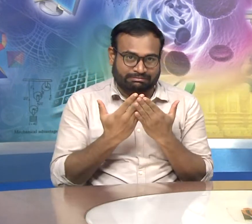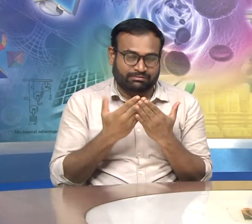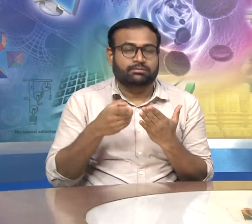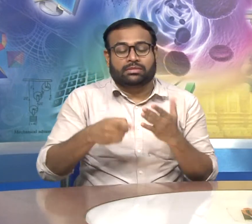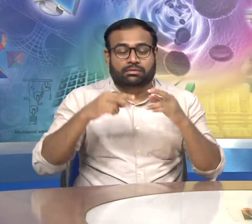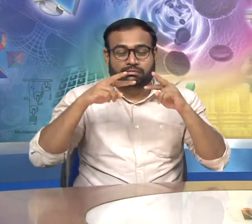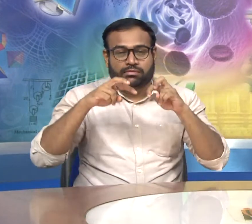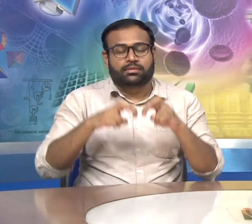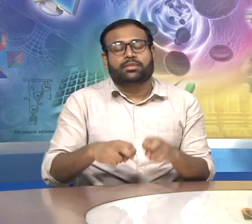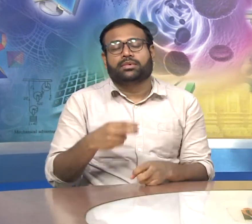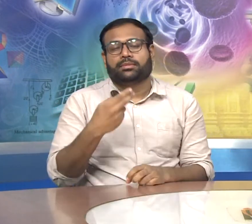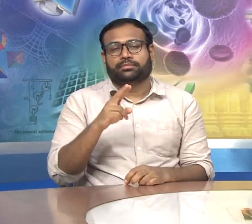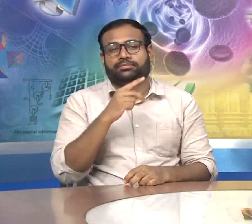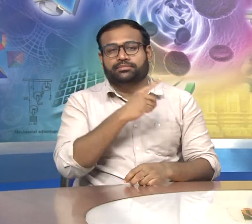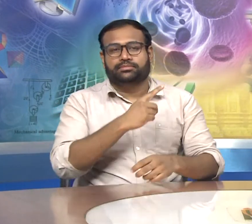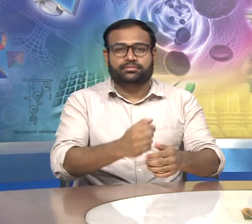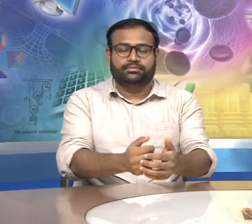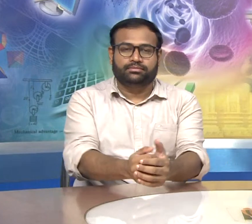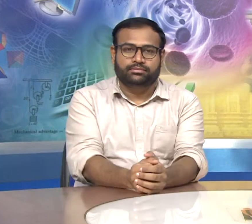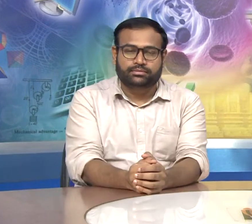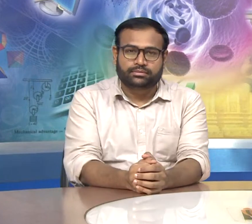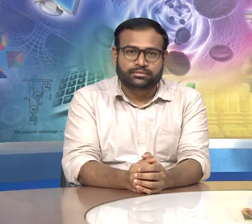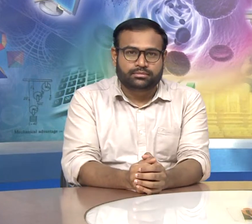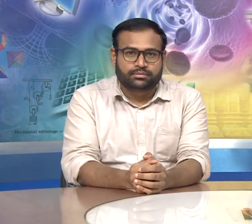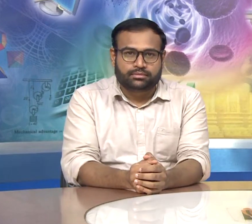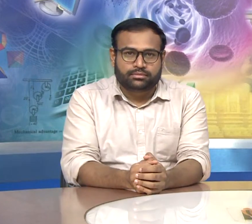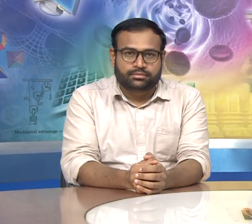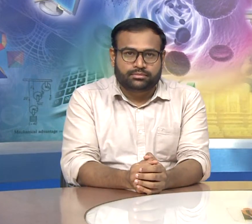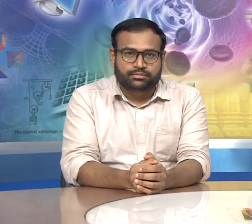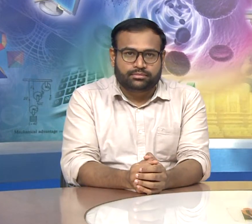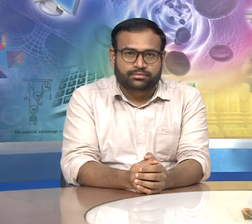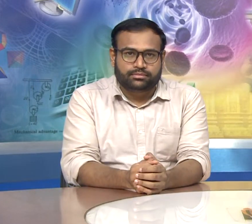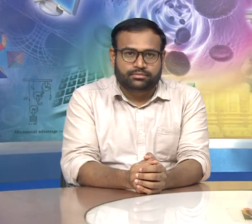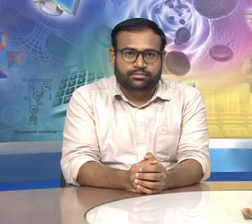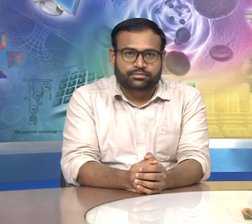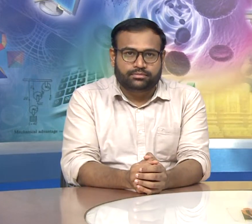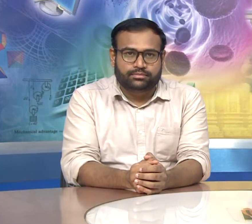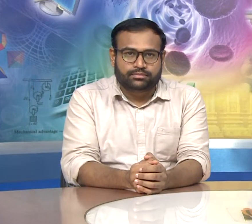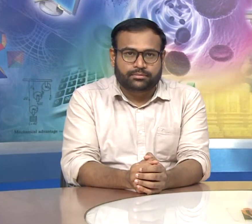specific topic in deep. So they are researchers.